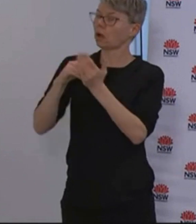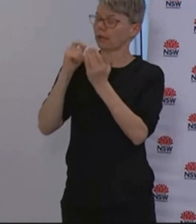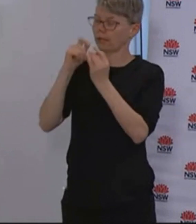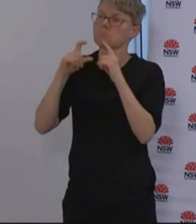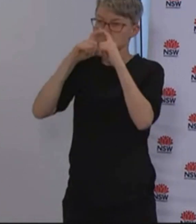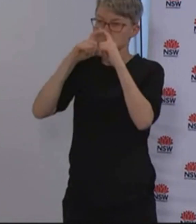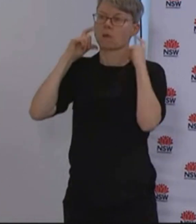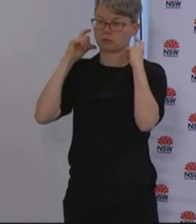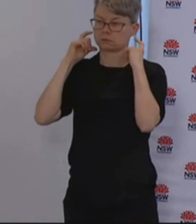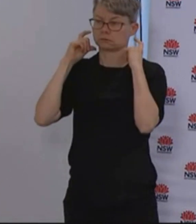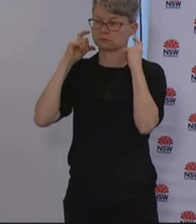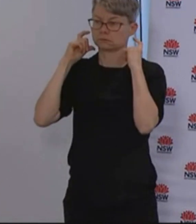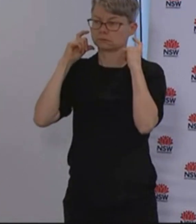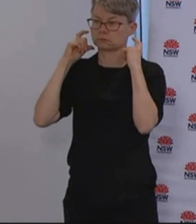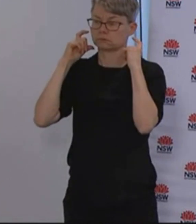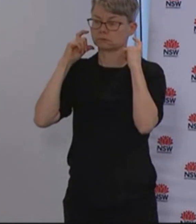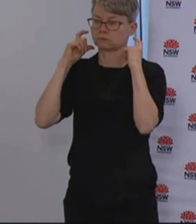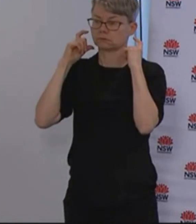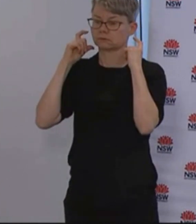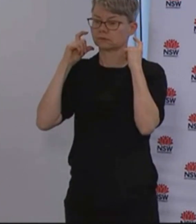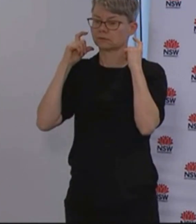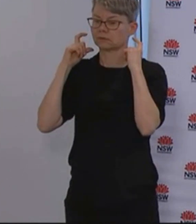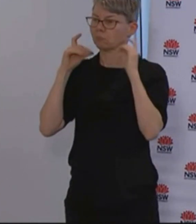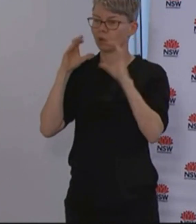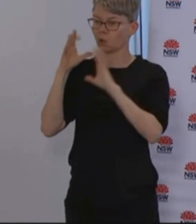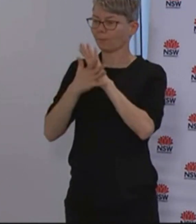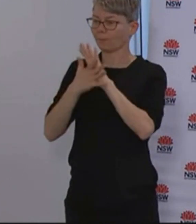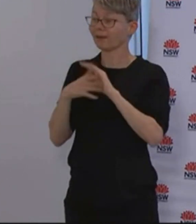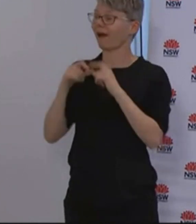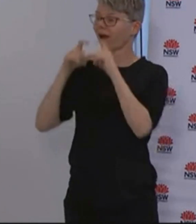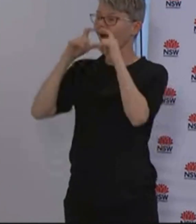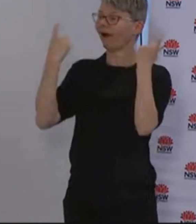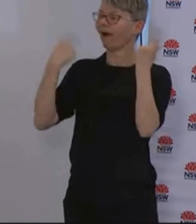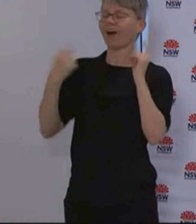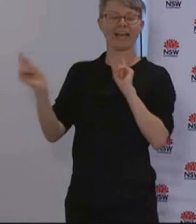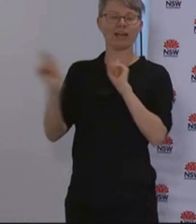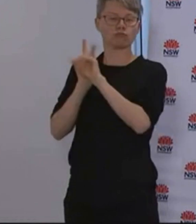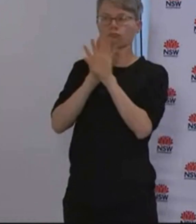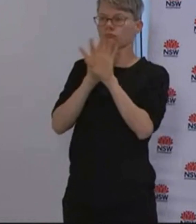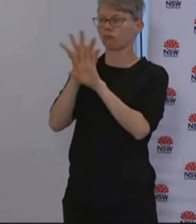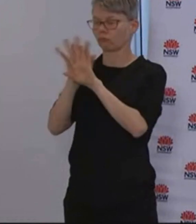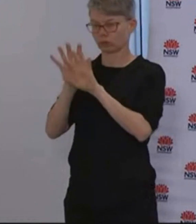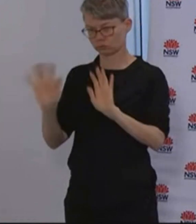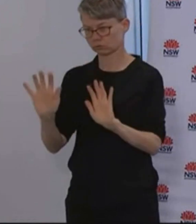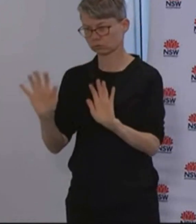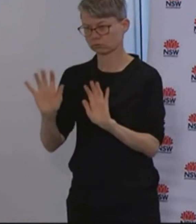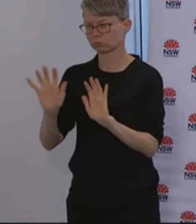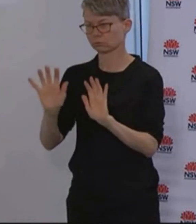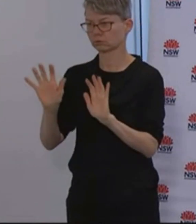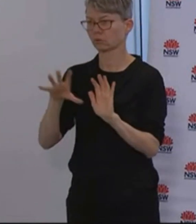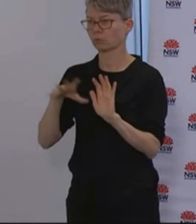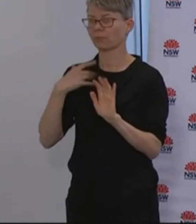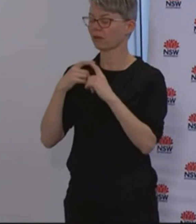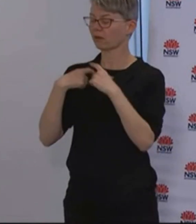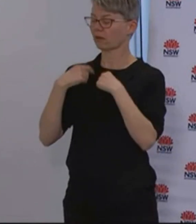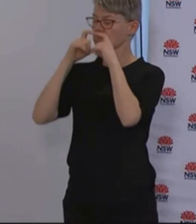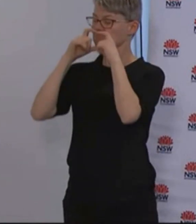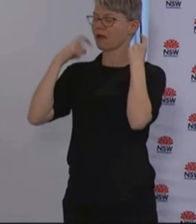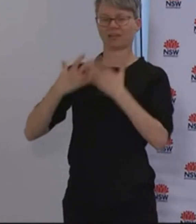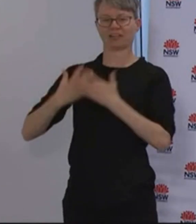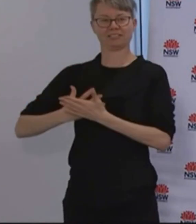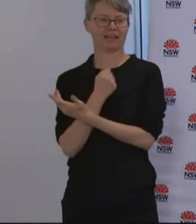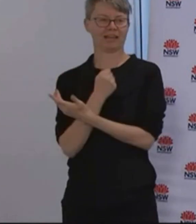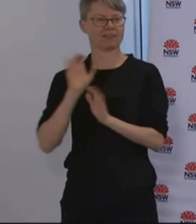place, but it shouldn't be at the expense of social distancing, and we wouldn't want people to fall into a false sense of security